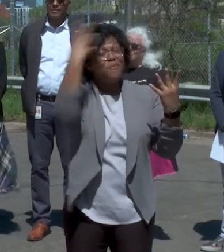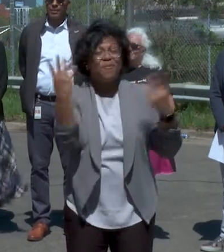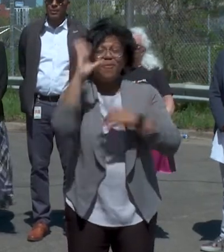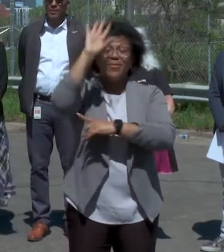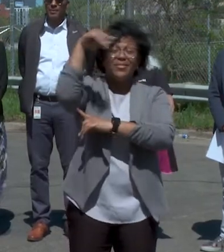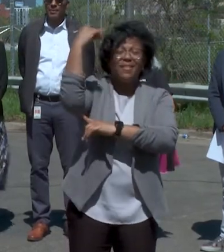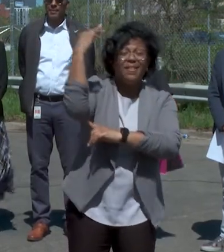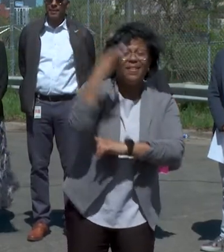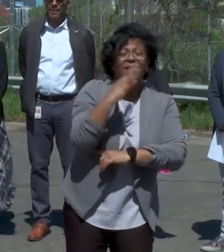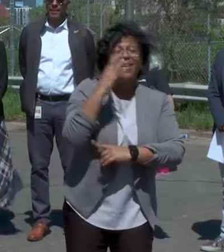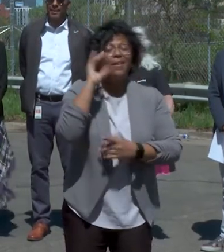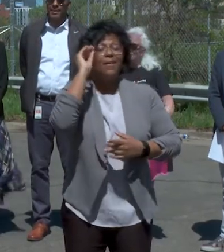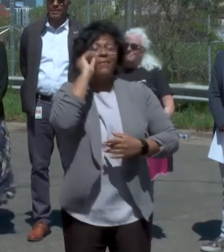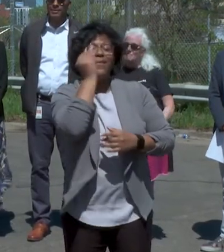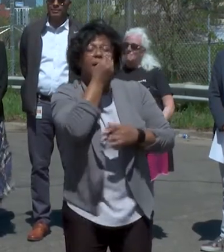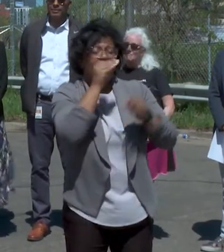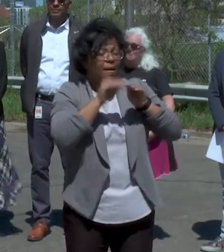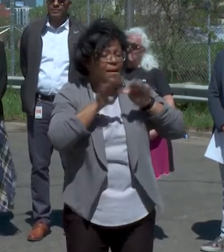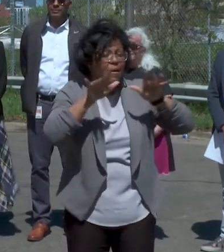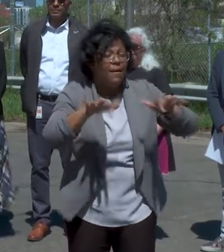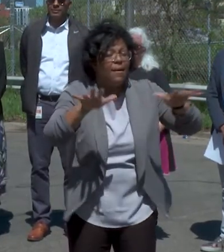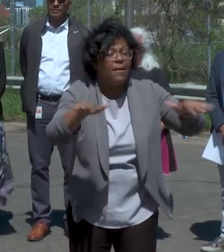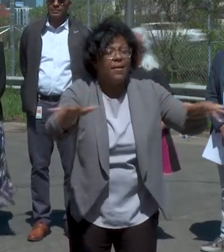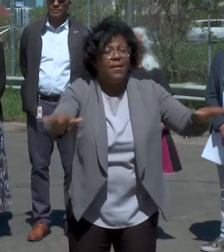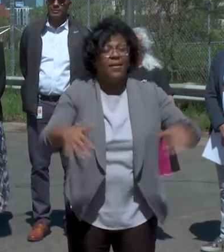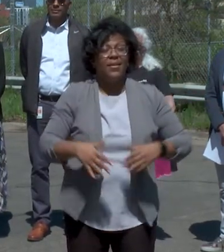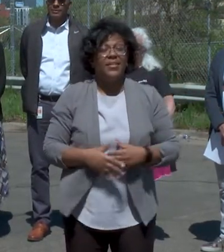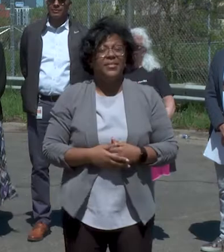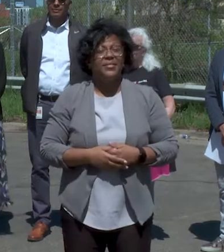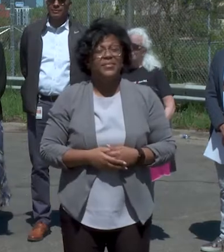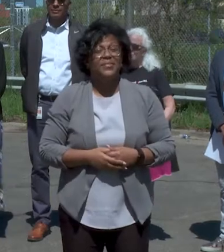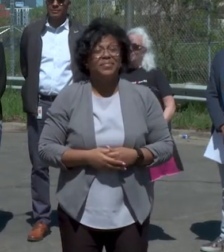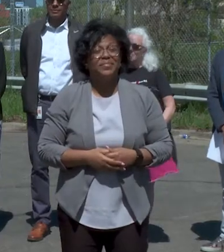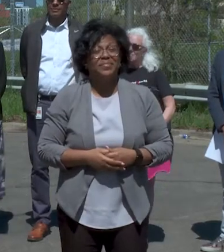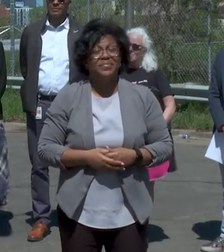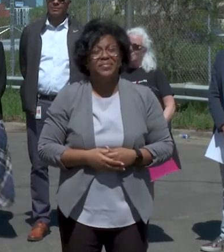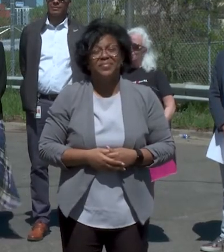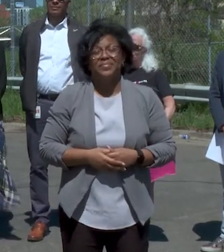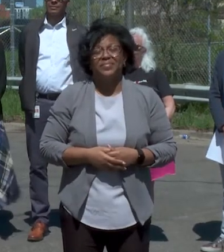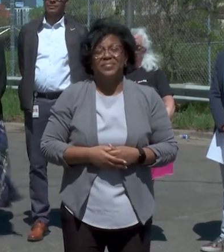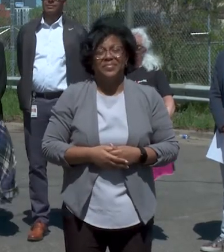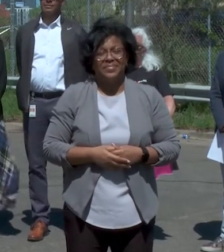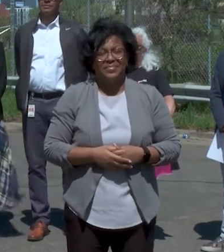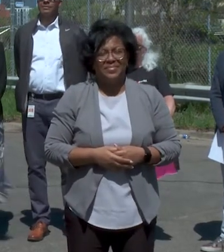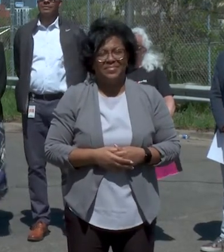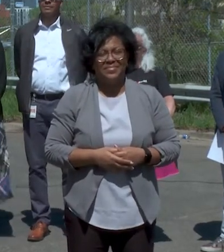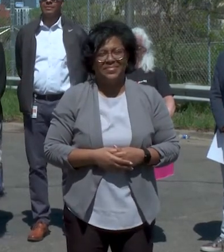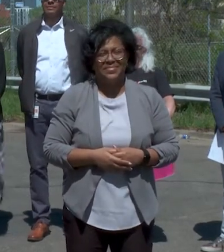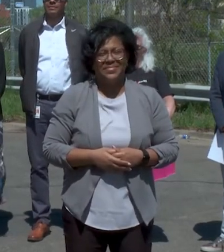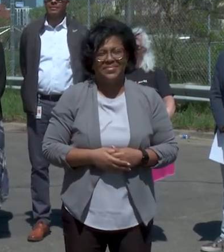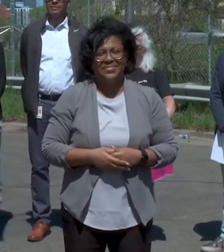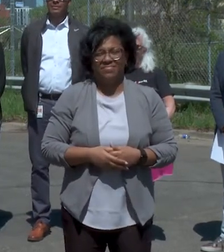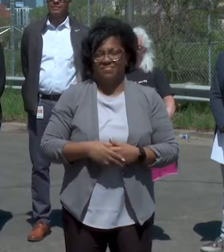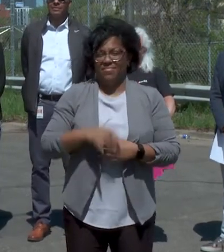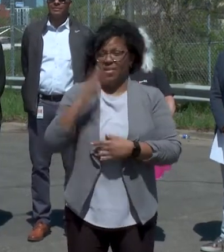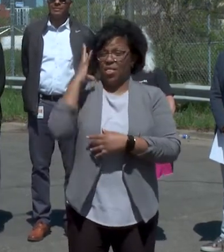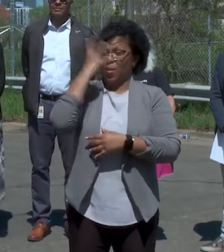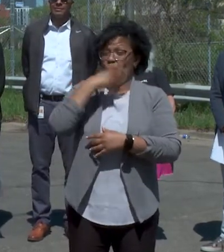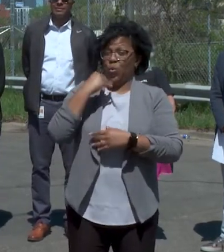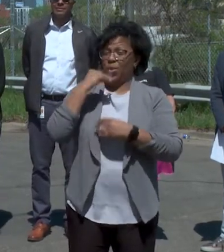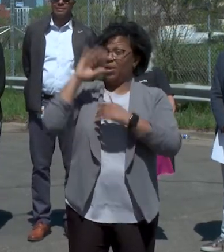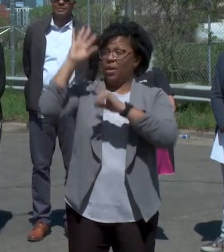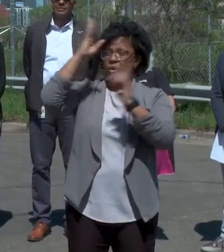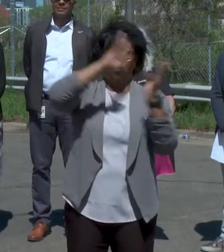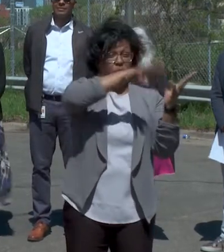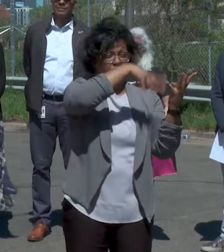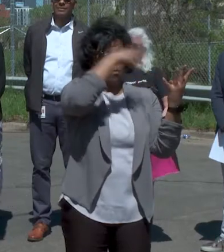lilac-haunted rain. And bread will come to them as beauty came in the rainbow, in the sunlight, in the rain. And just one